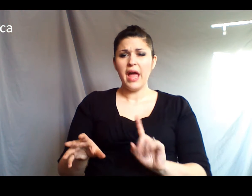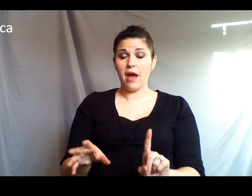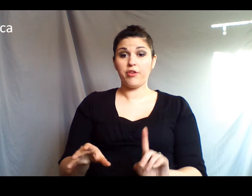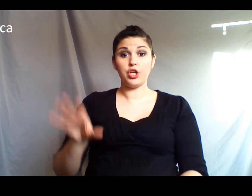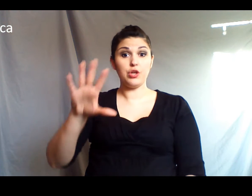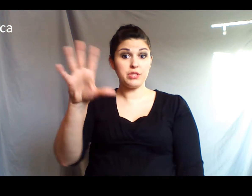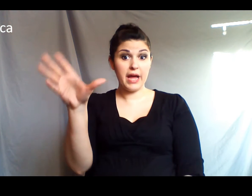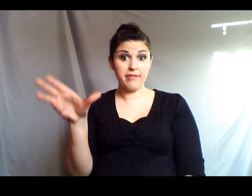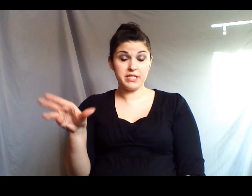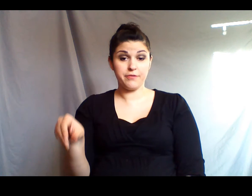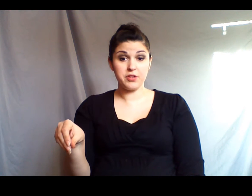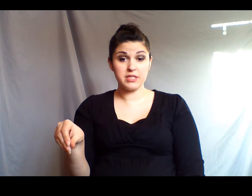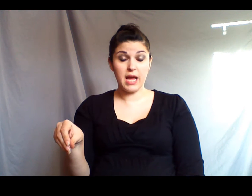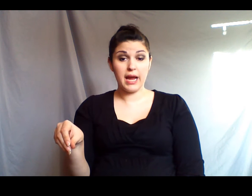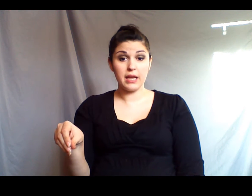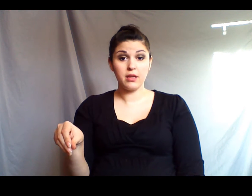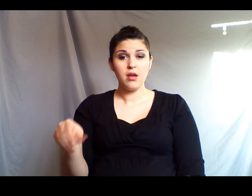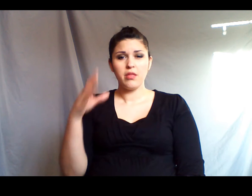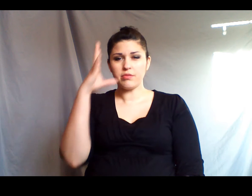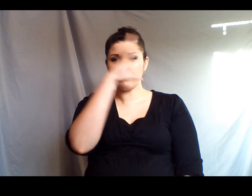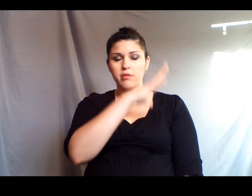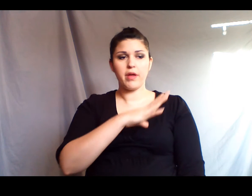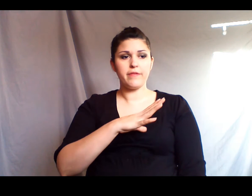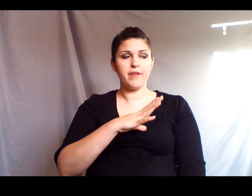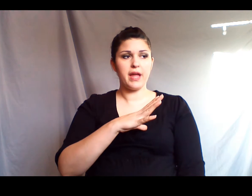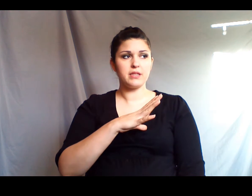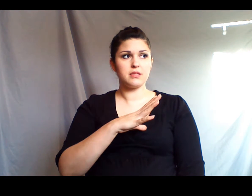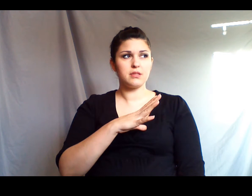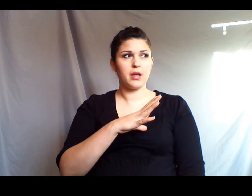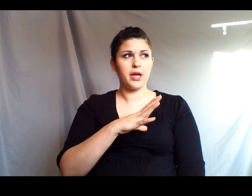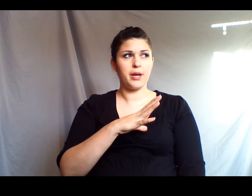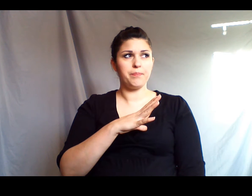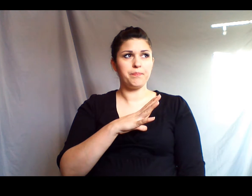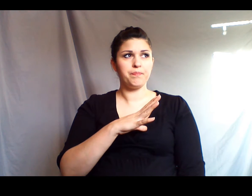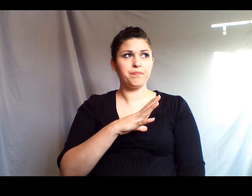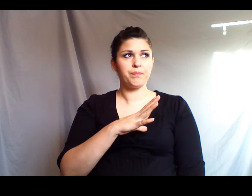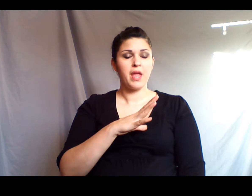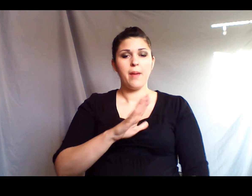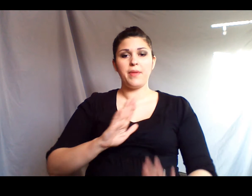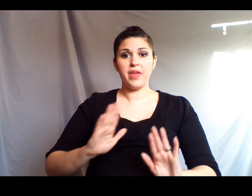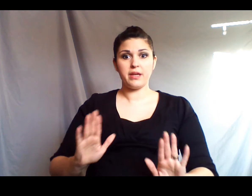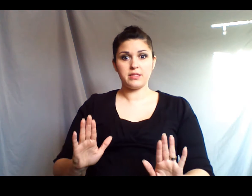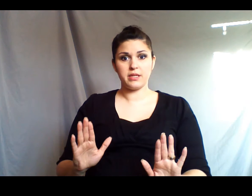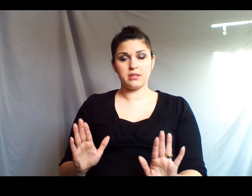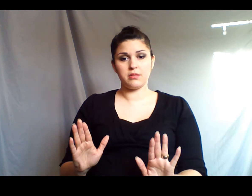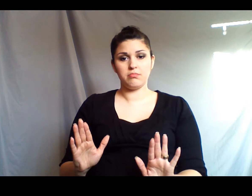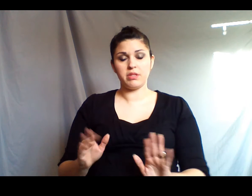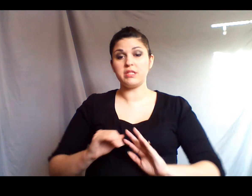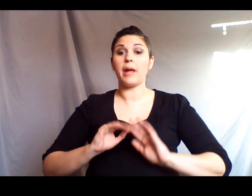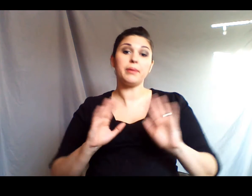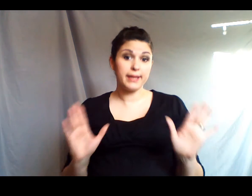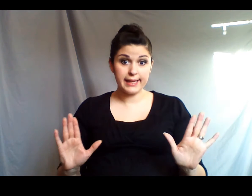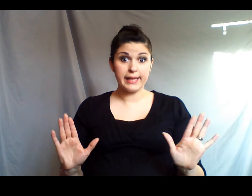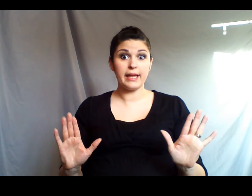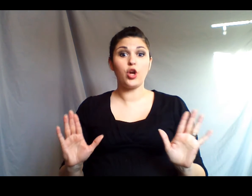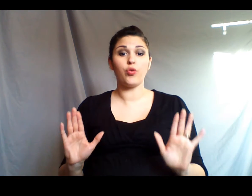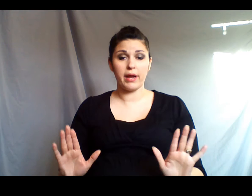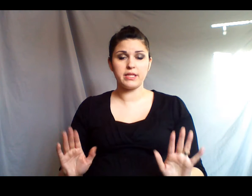Africa used to have a different sign. It was more around the face, but that has since, it's not politically correct anymore.